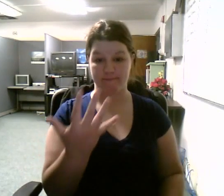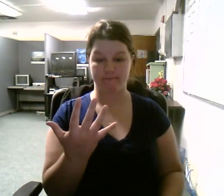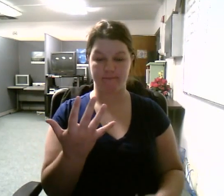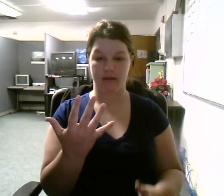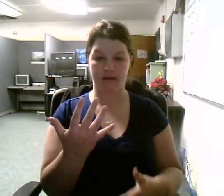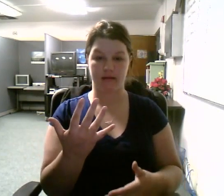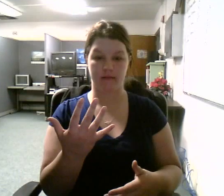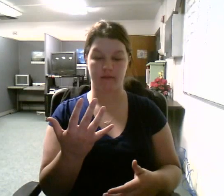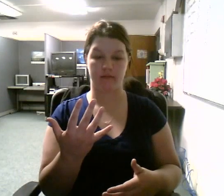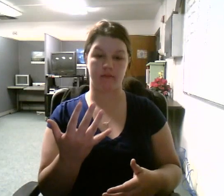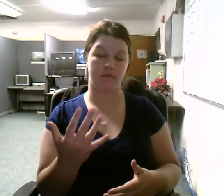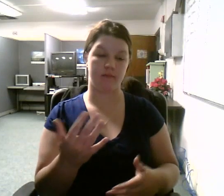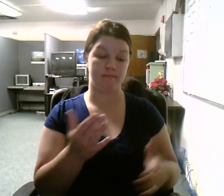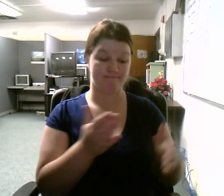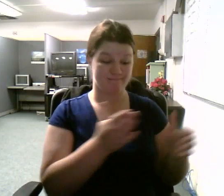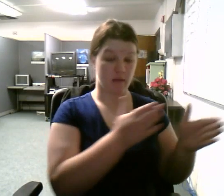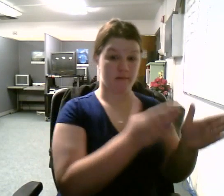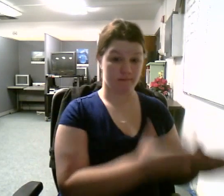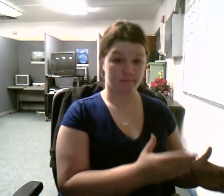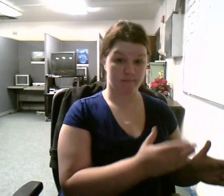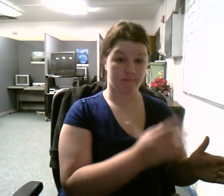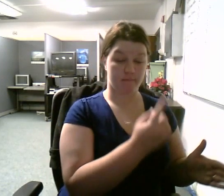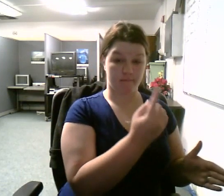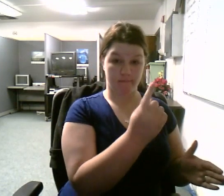The first phase is interphase,